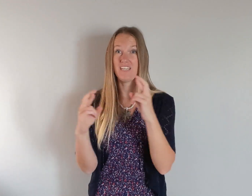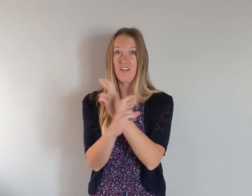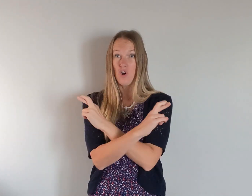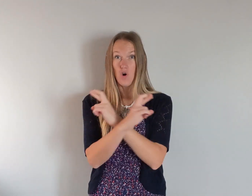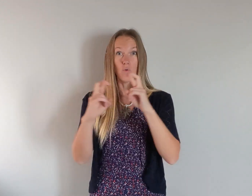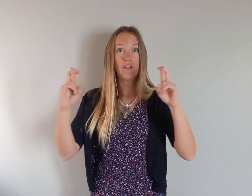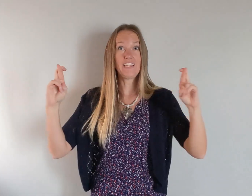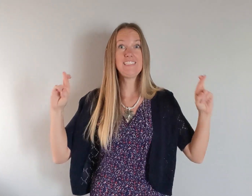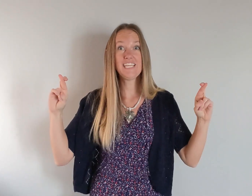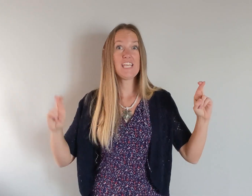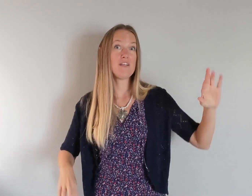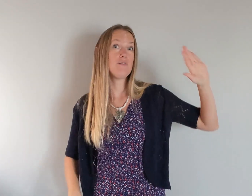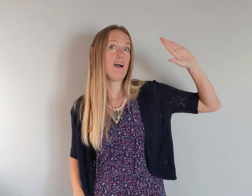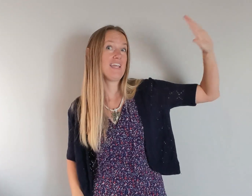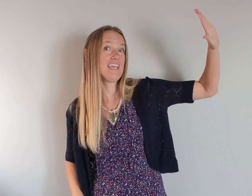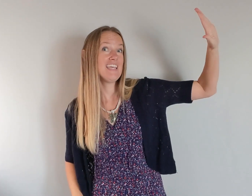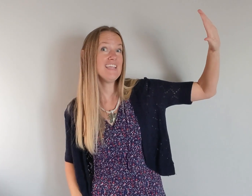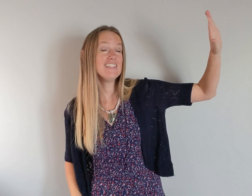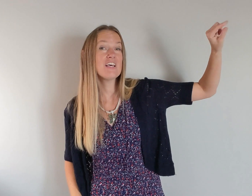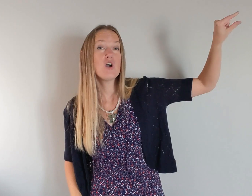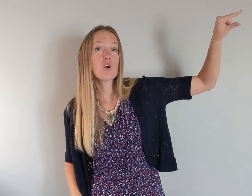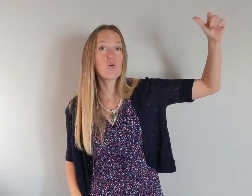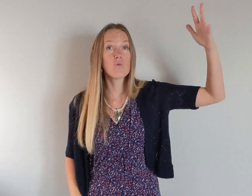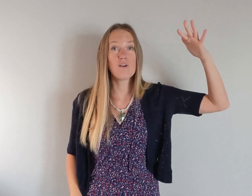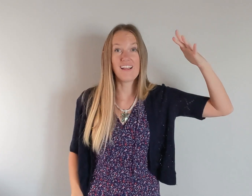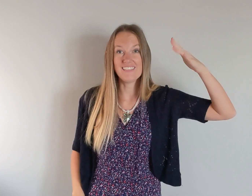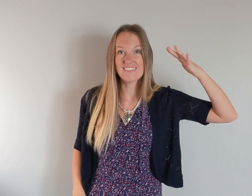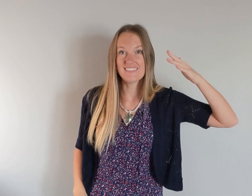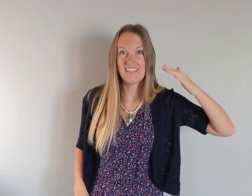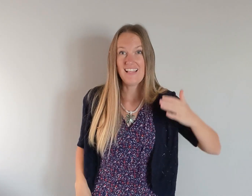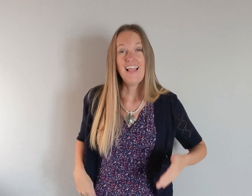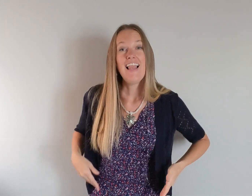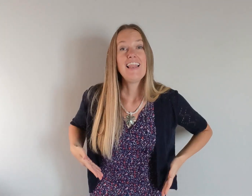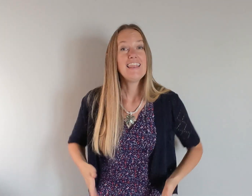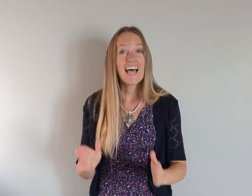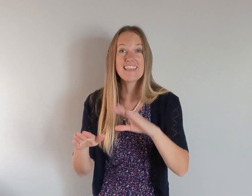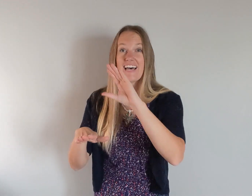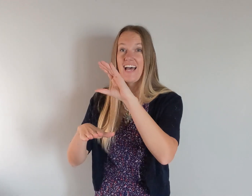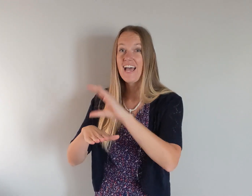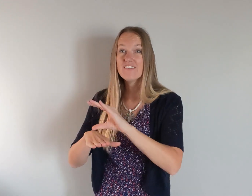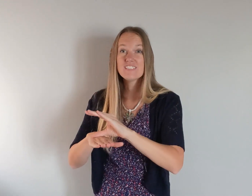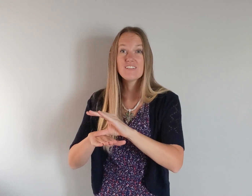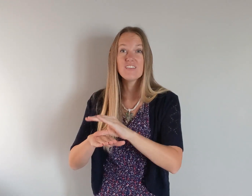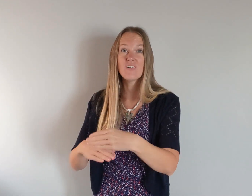accepted, redeemed by His grace. Let the house of the